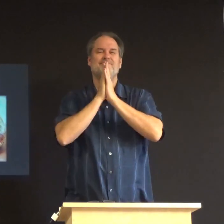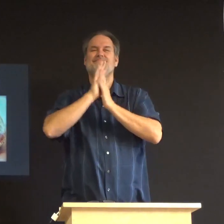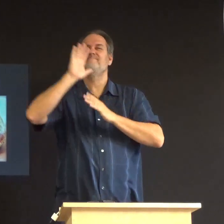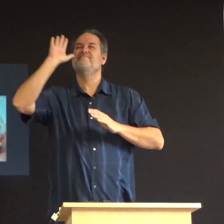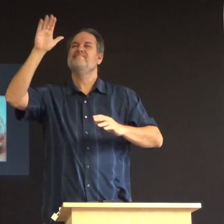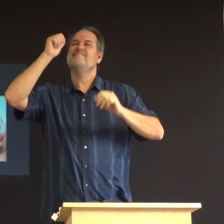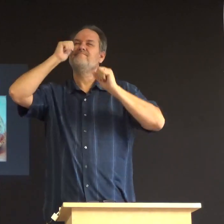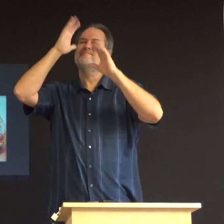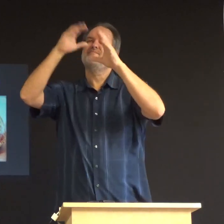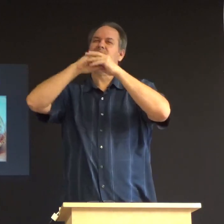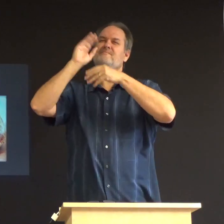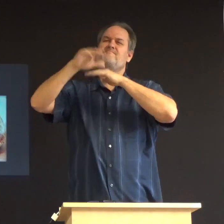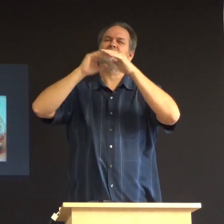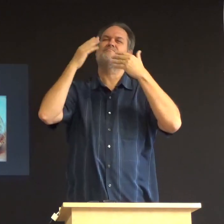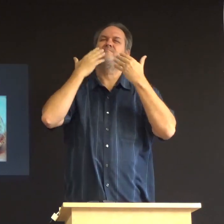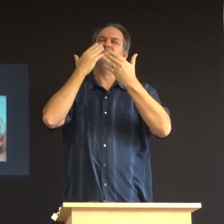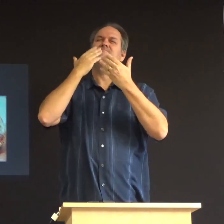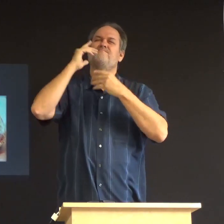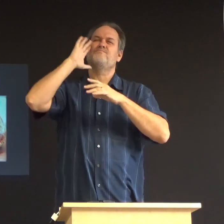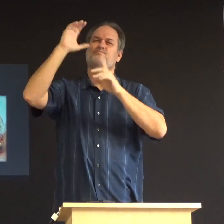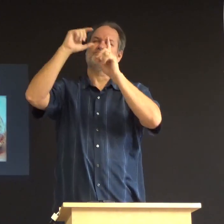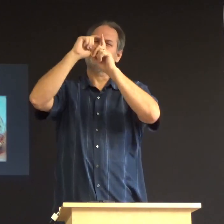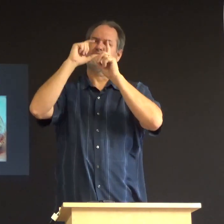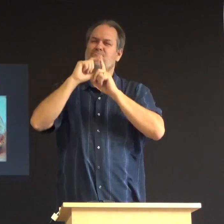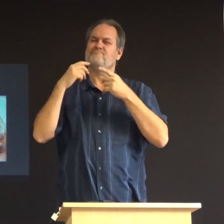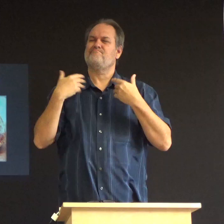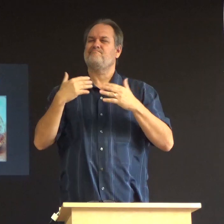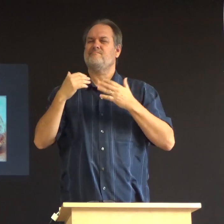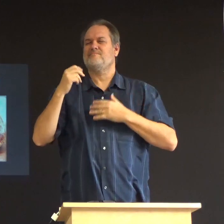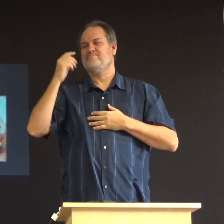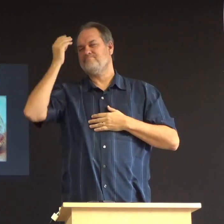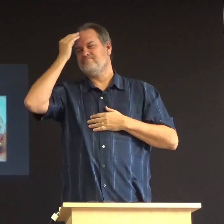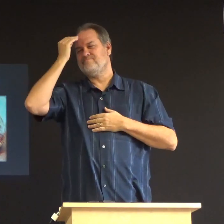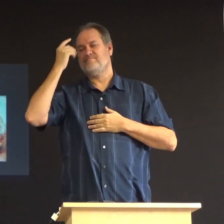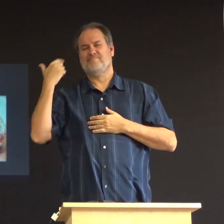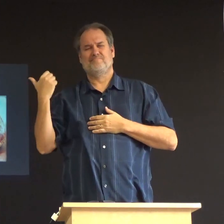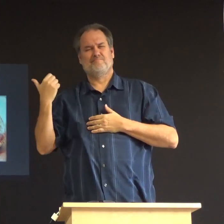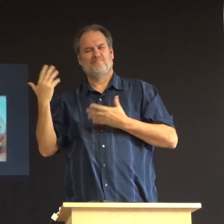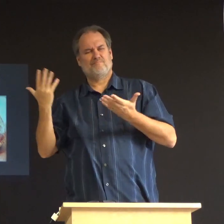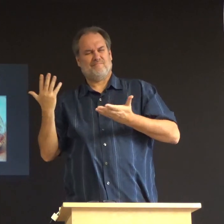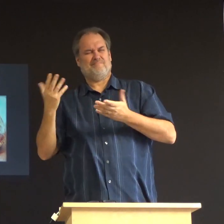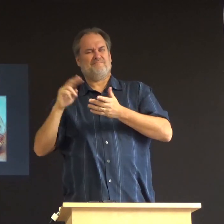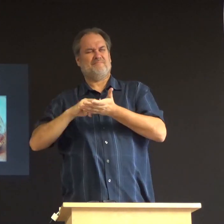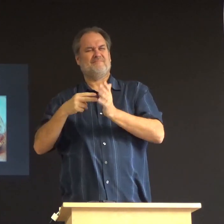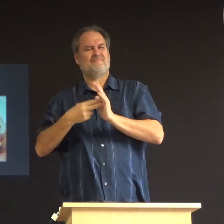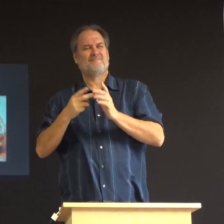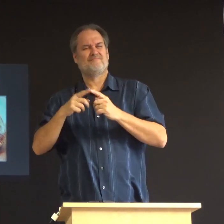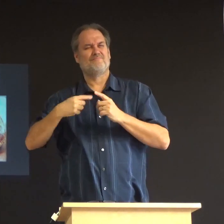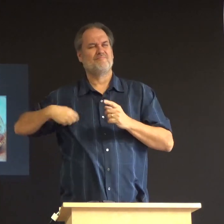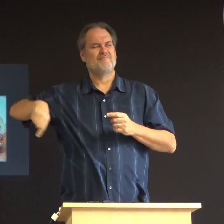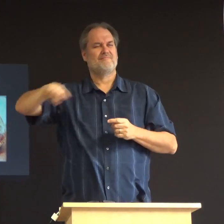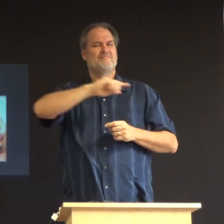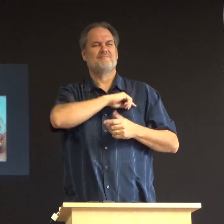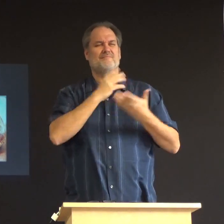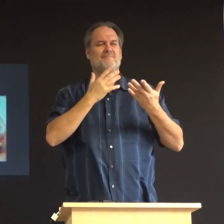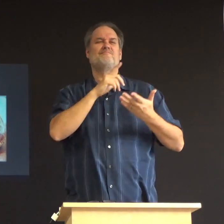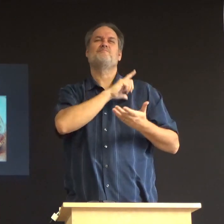Let's pray. Father in heaven, thank you for your word. As we meditate on what these